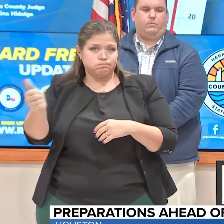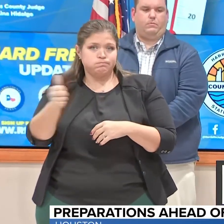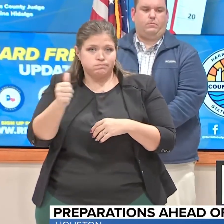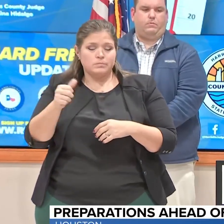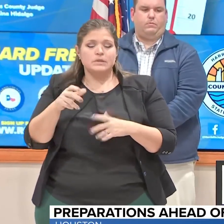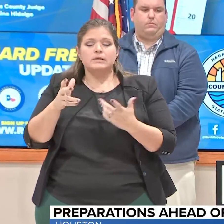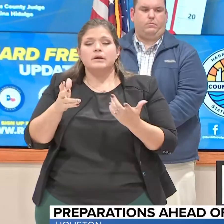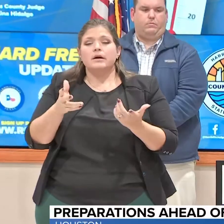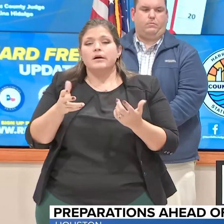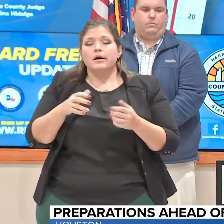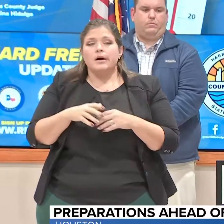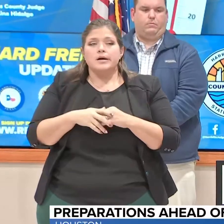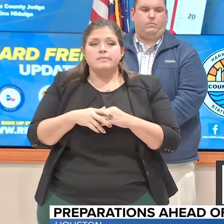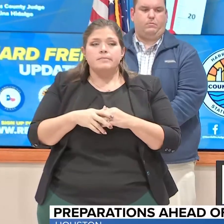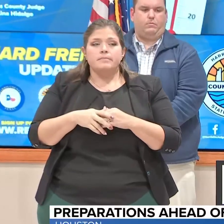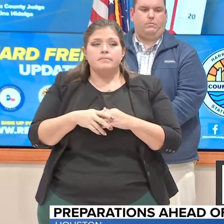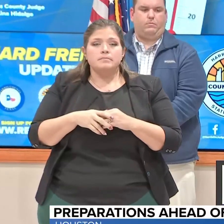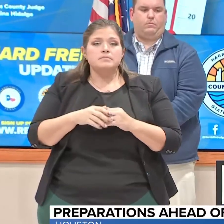service area,